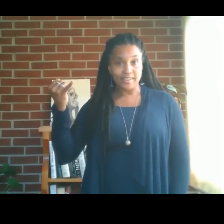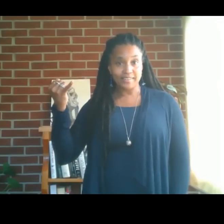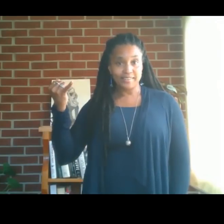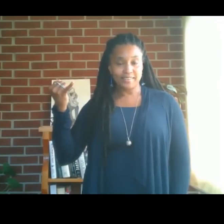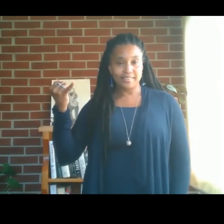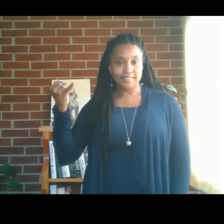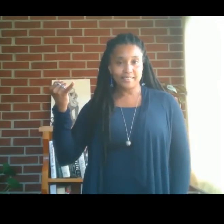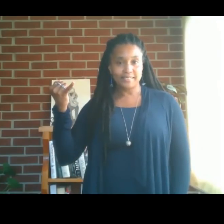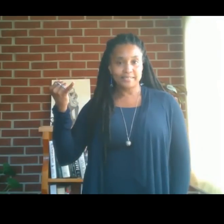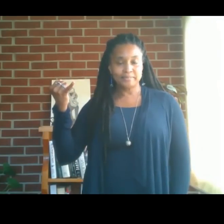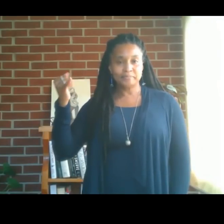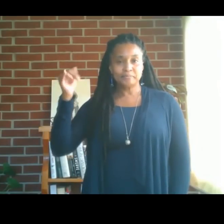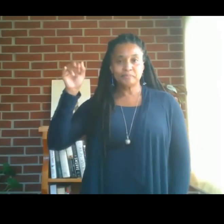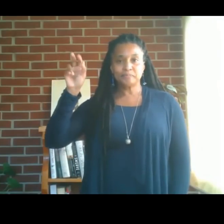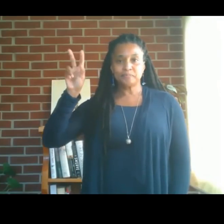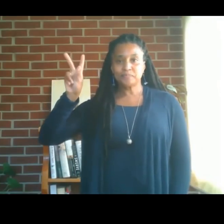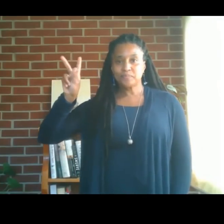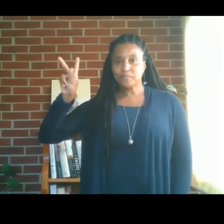J,